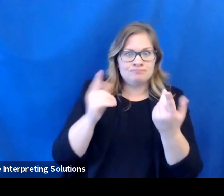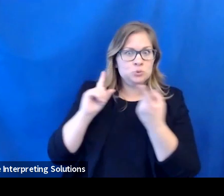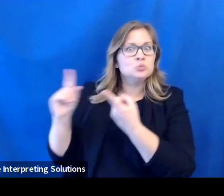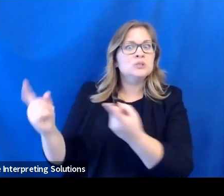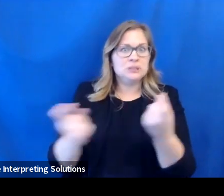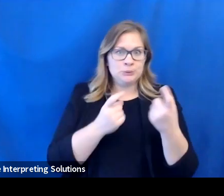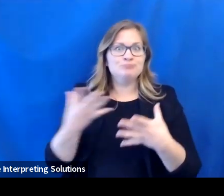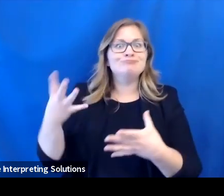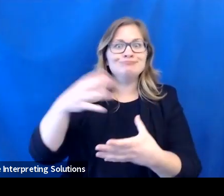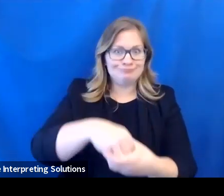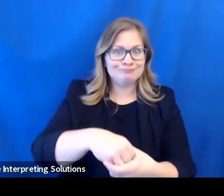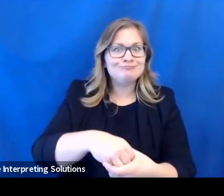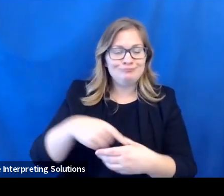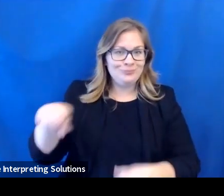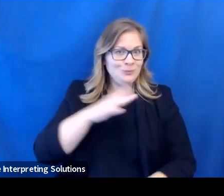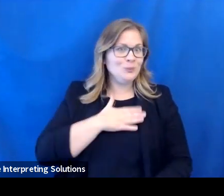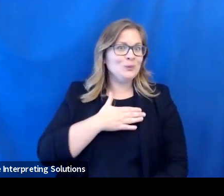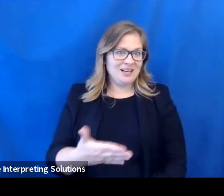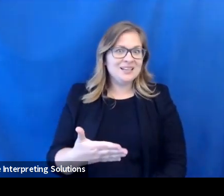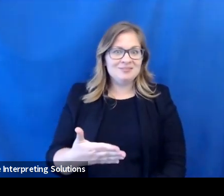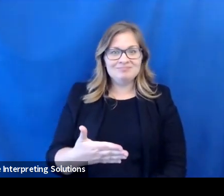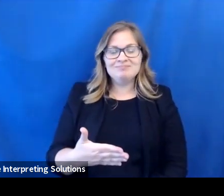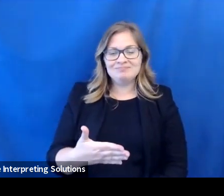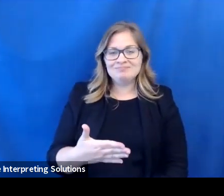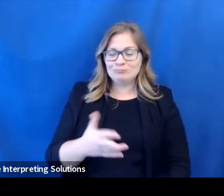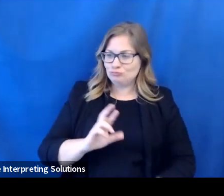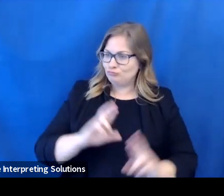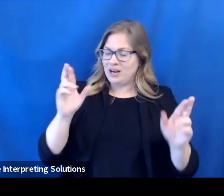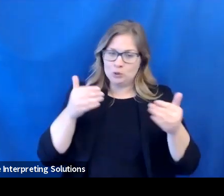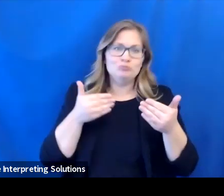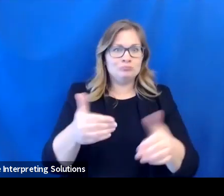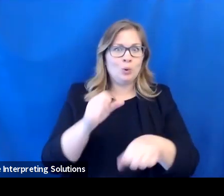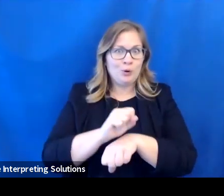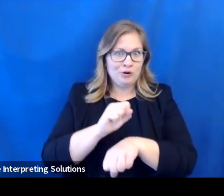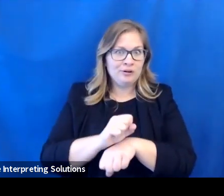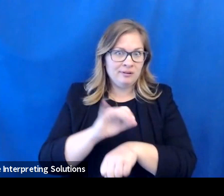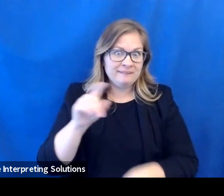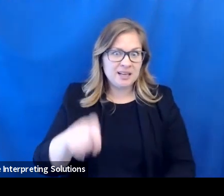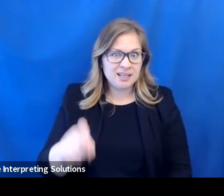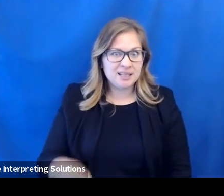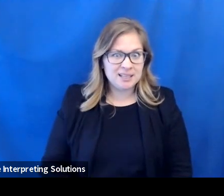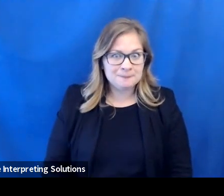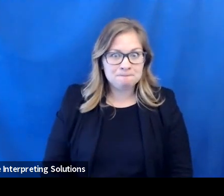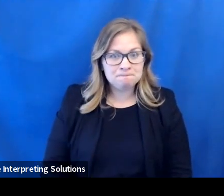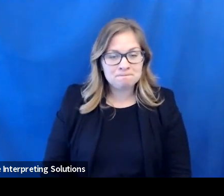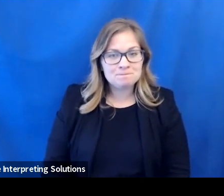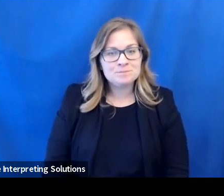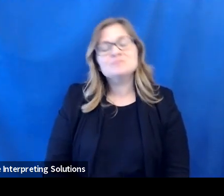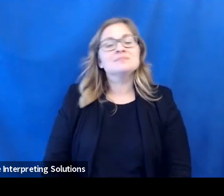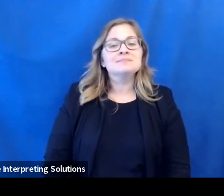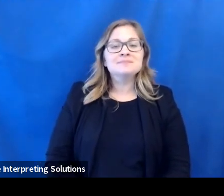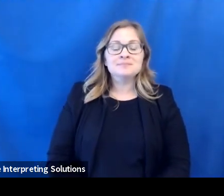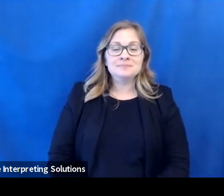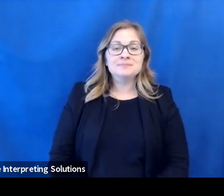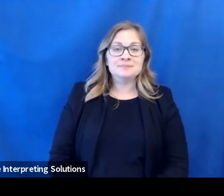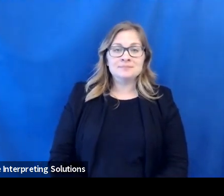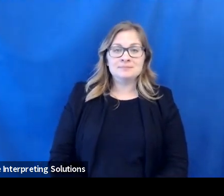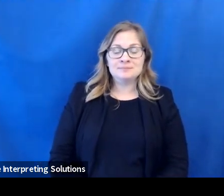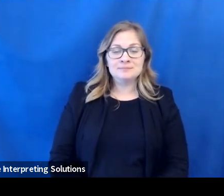deployed where needed is so very helpful. But as well, kind of working on both ends of the spectrum, if you will,